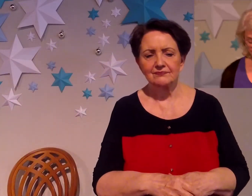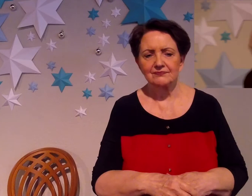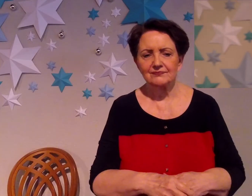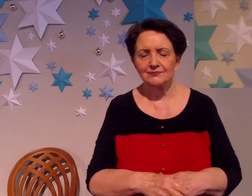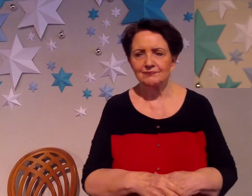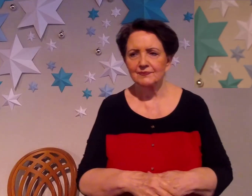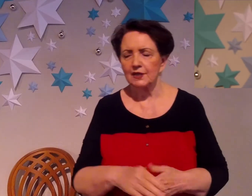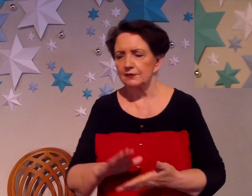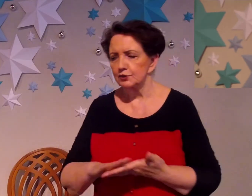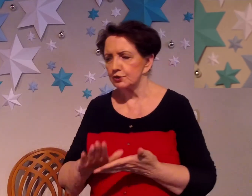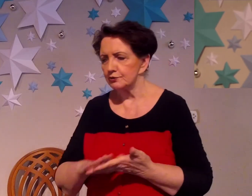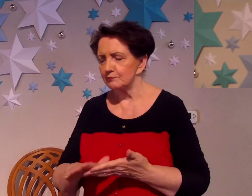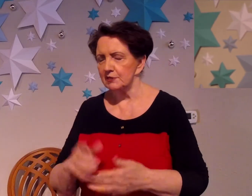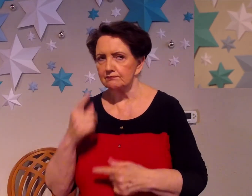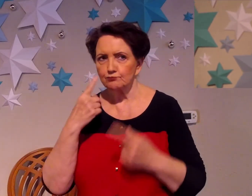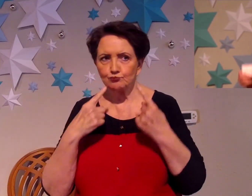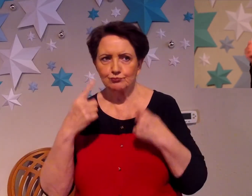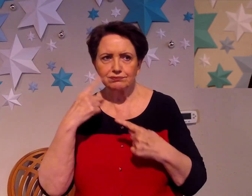Excuse me.